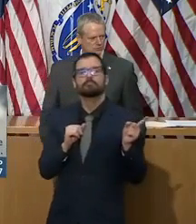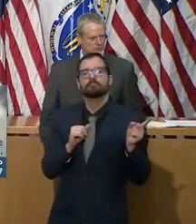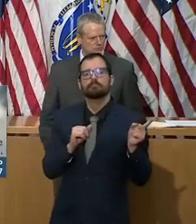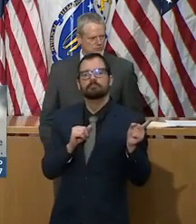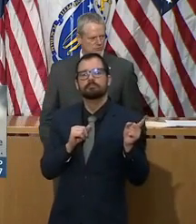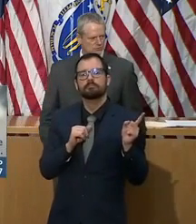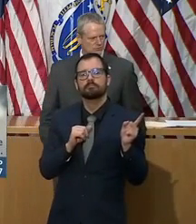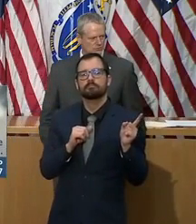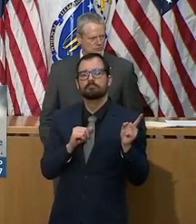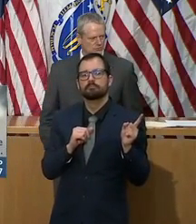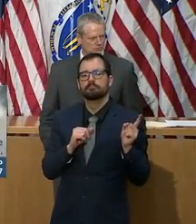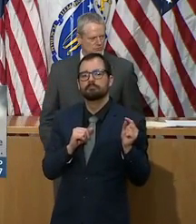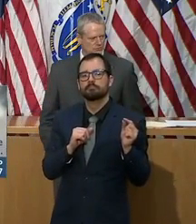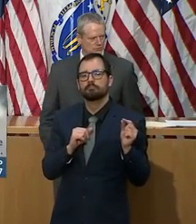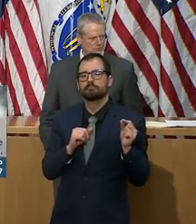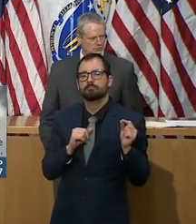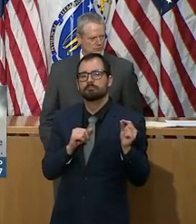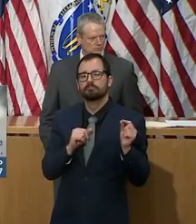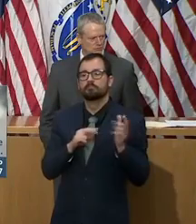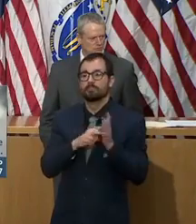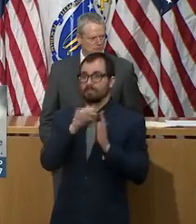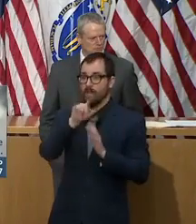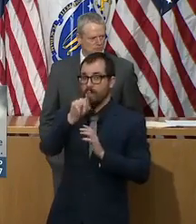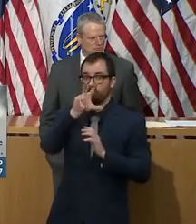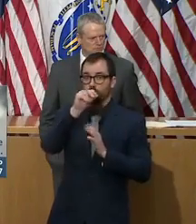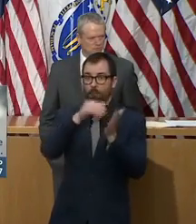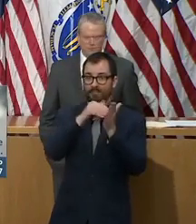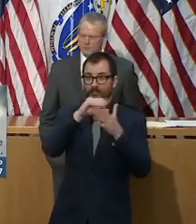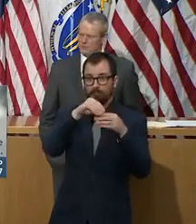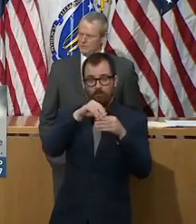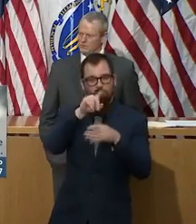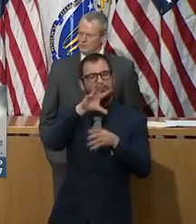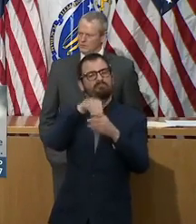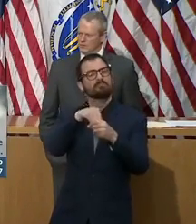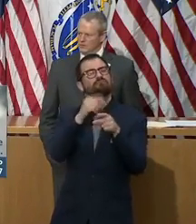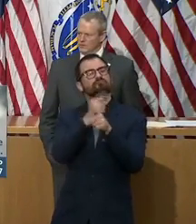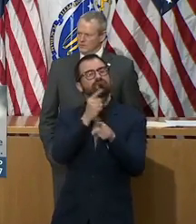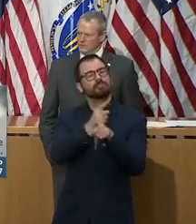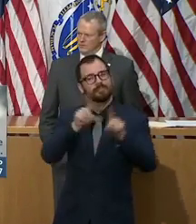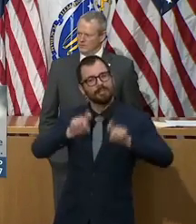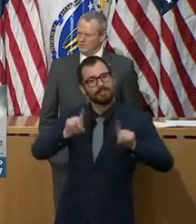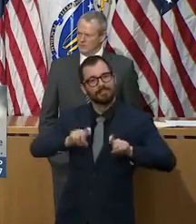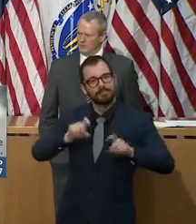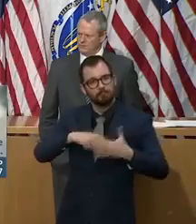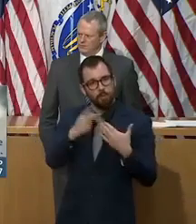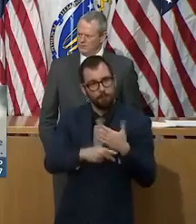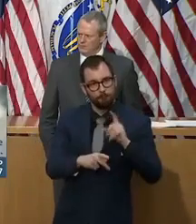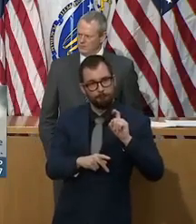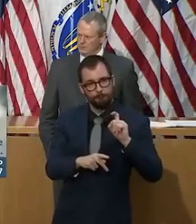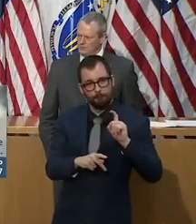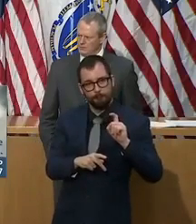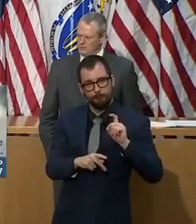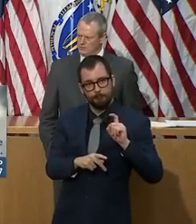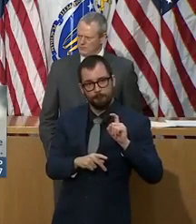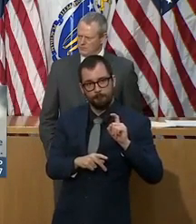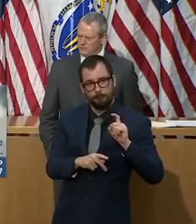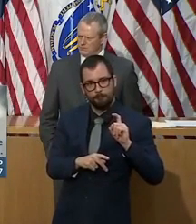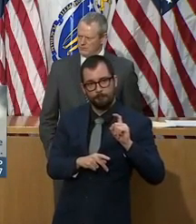testing, conducting the tests themselves? Would that be able to resume anytime soon? I have a lot of faith in